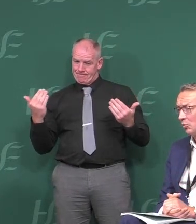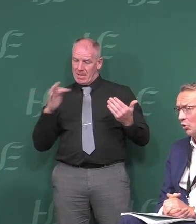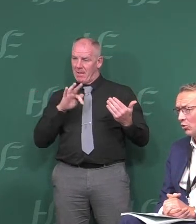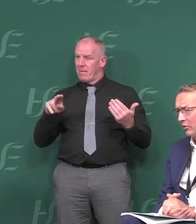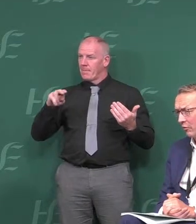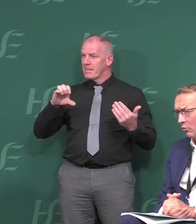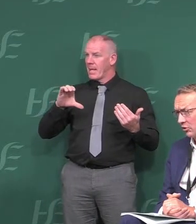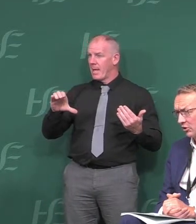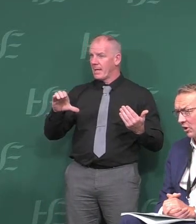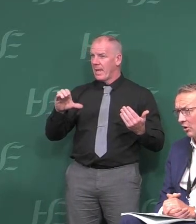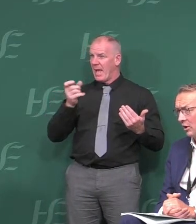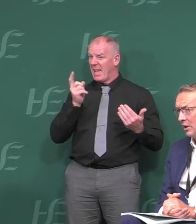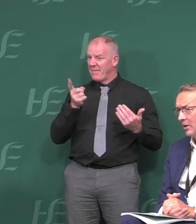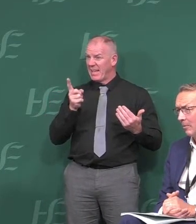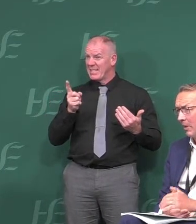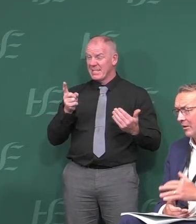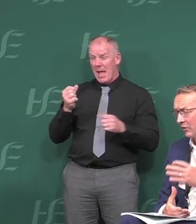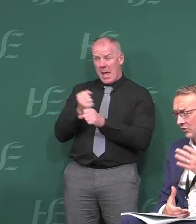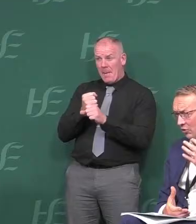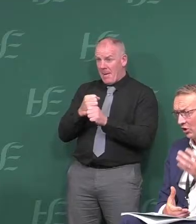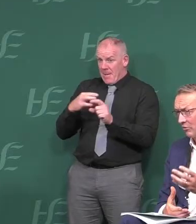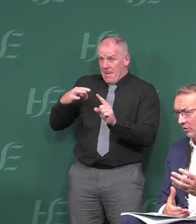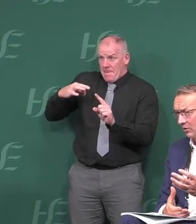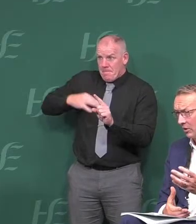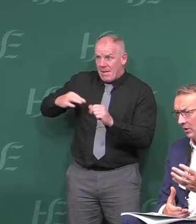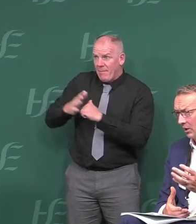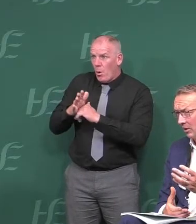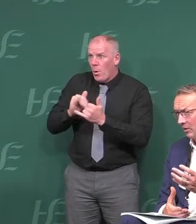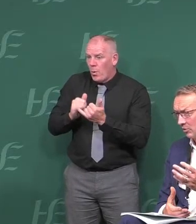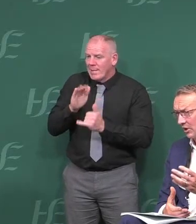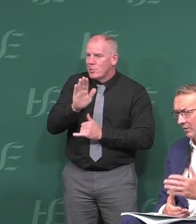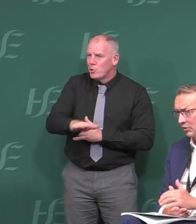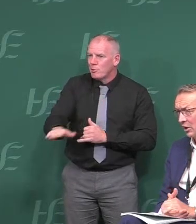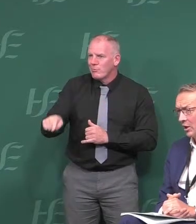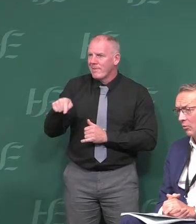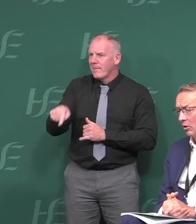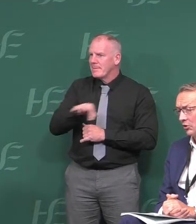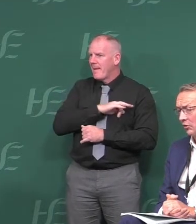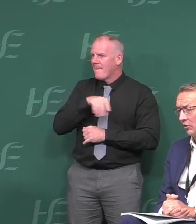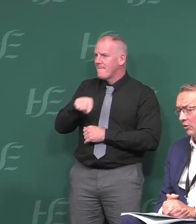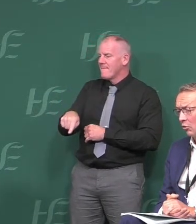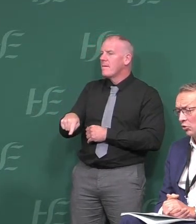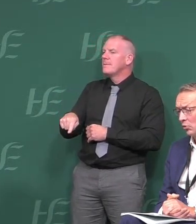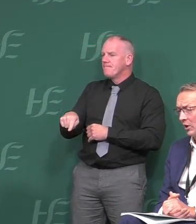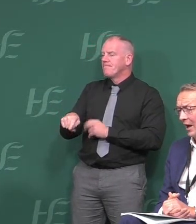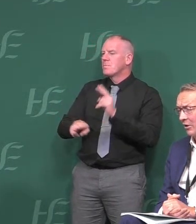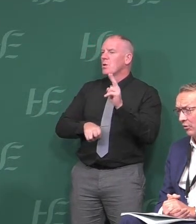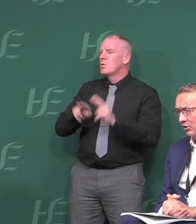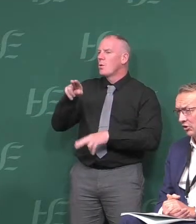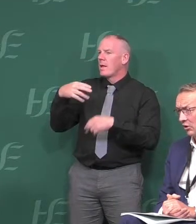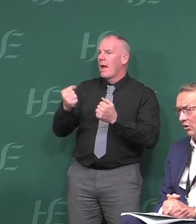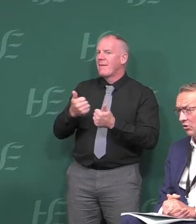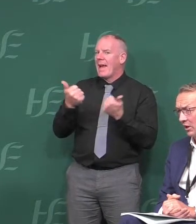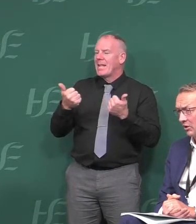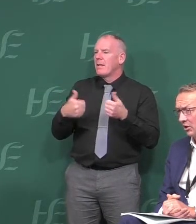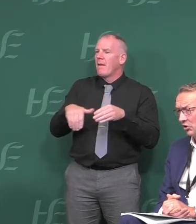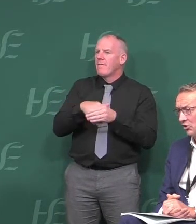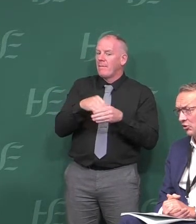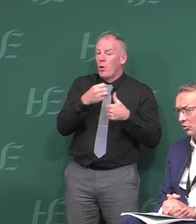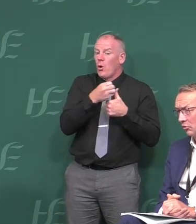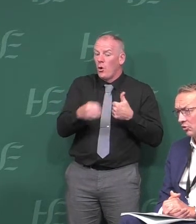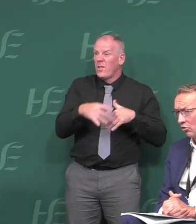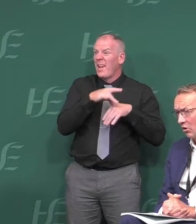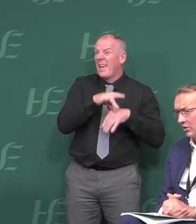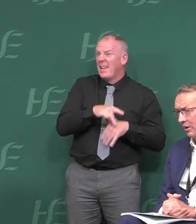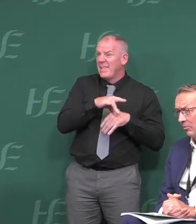advice, which is purely focused on the benefits for children themselves, was for those with at-risk underlying